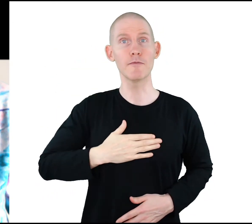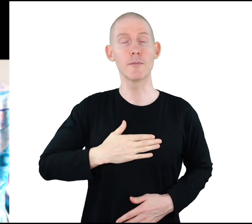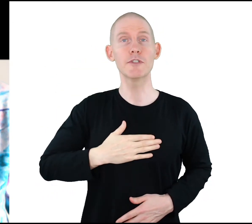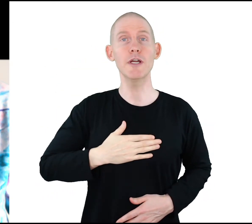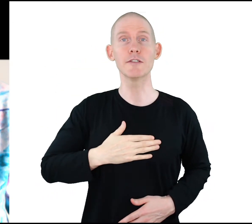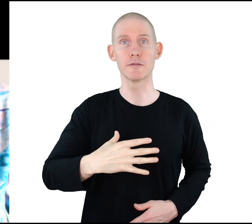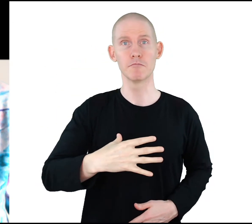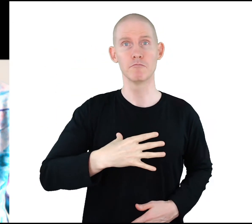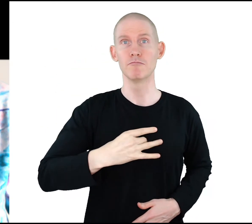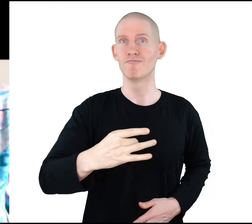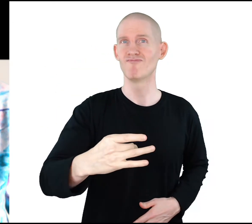the chest.